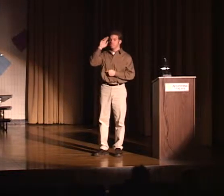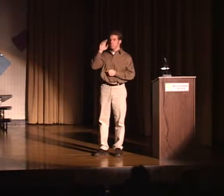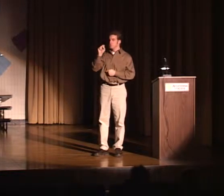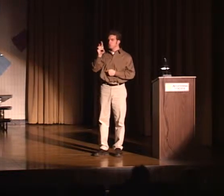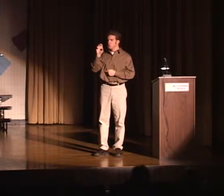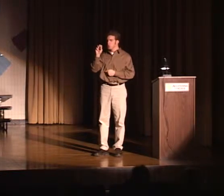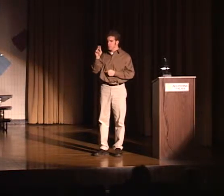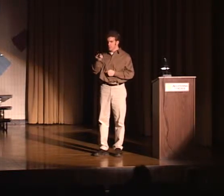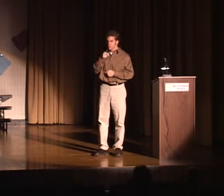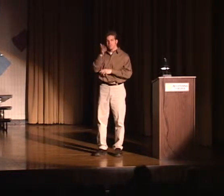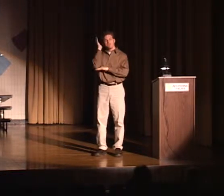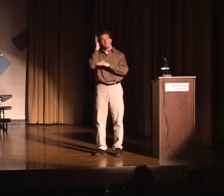During the sermon,